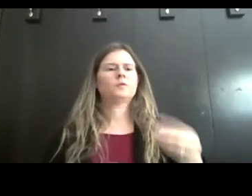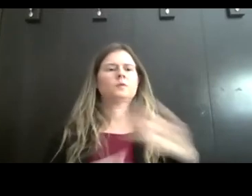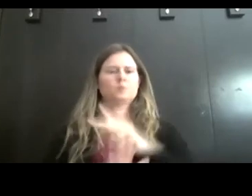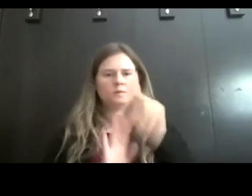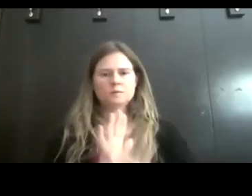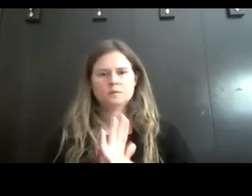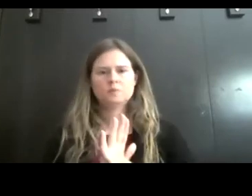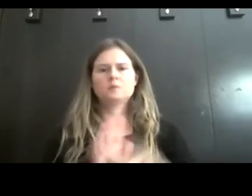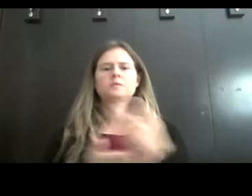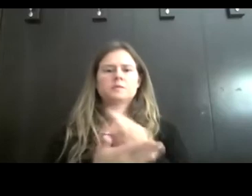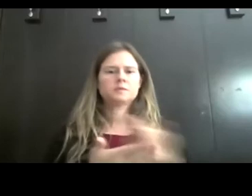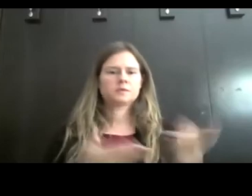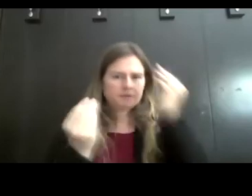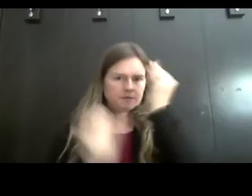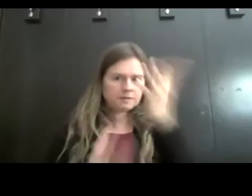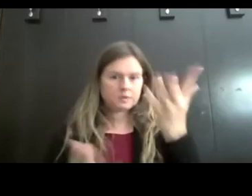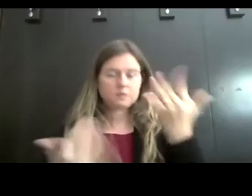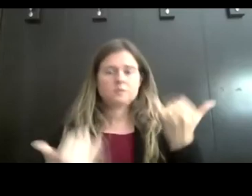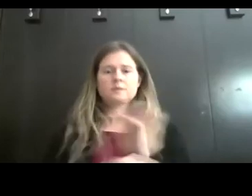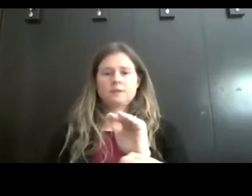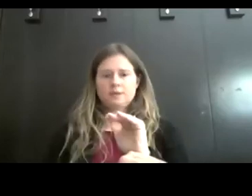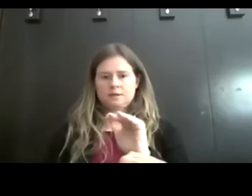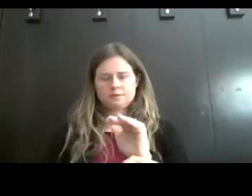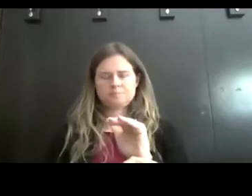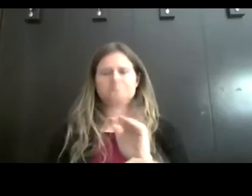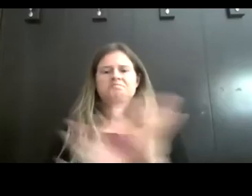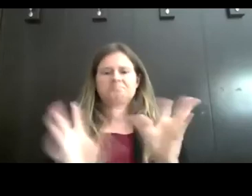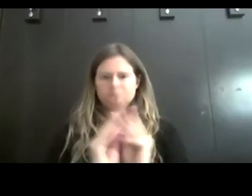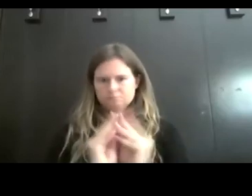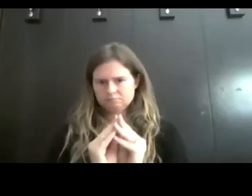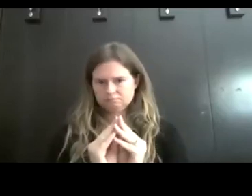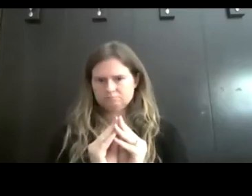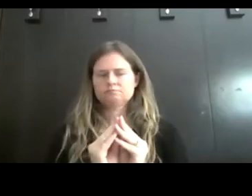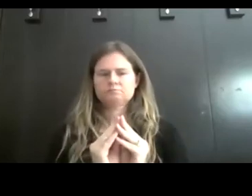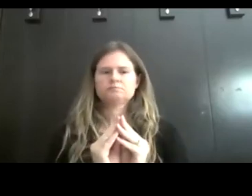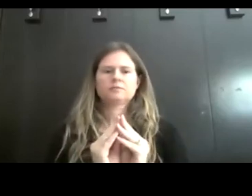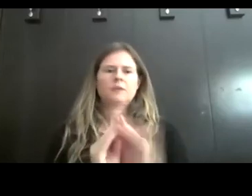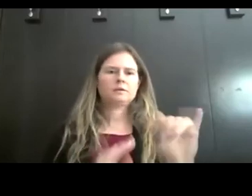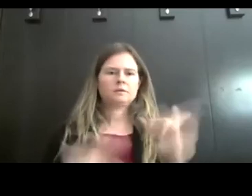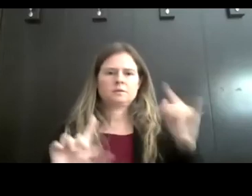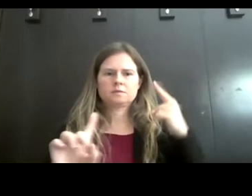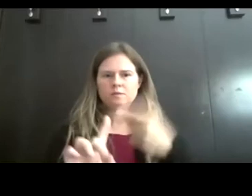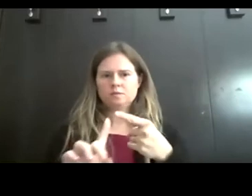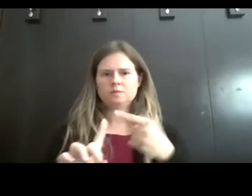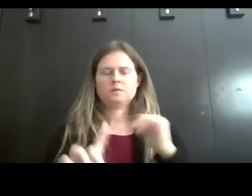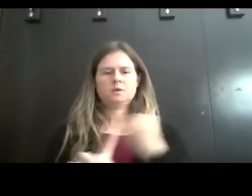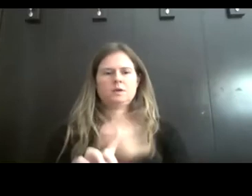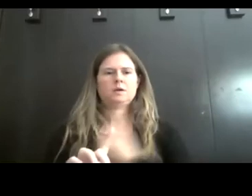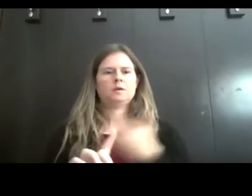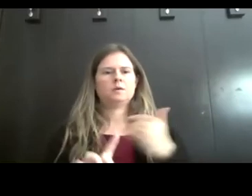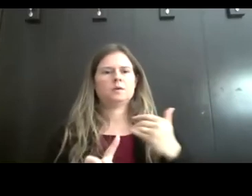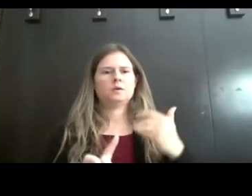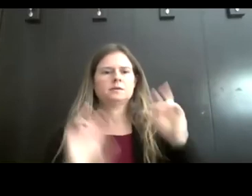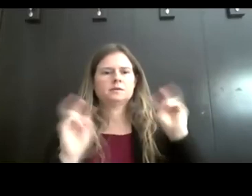way, tonight is one more example of that effort. We have a series that we've titled